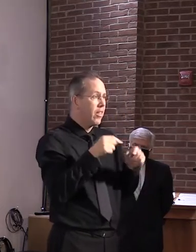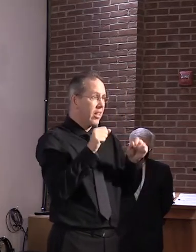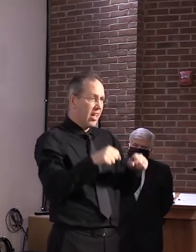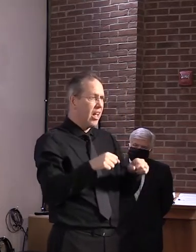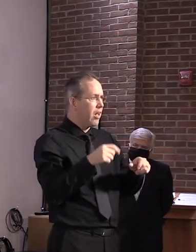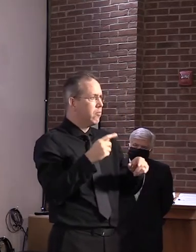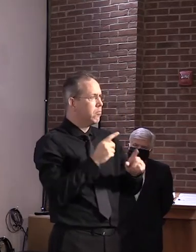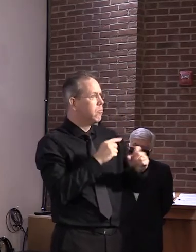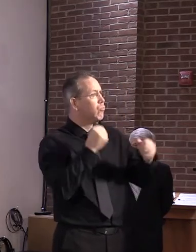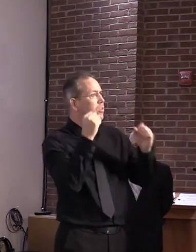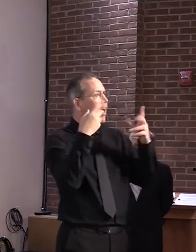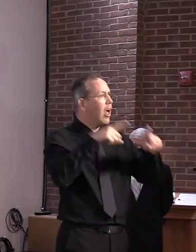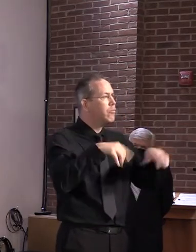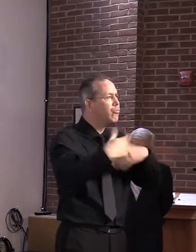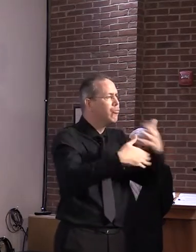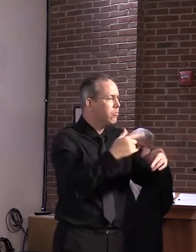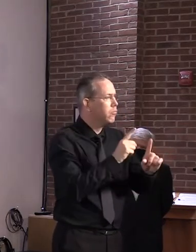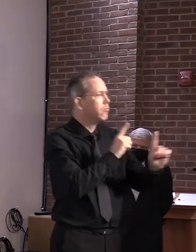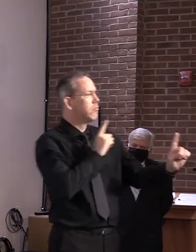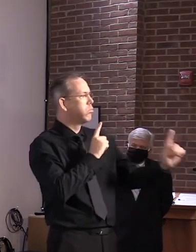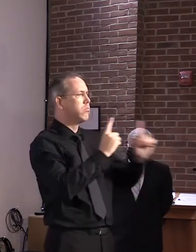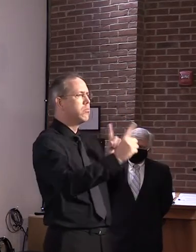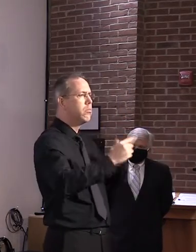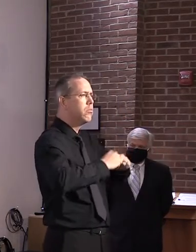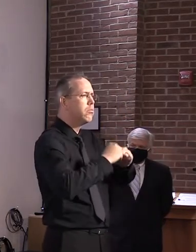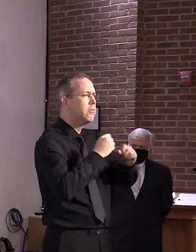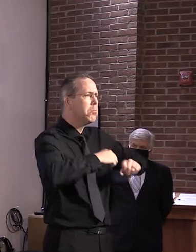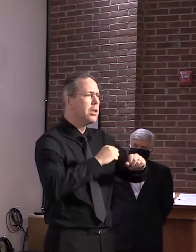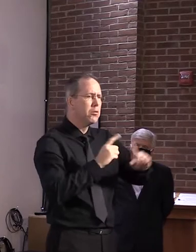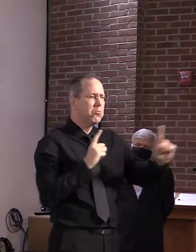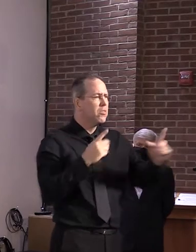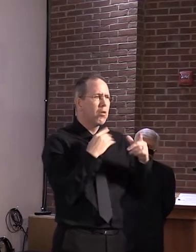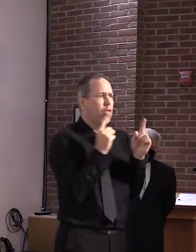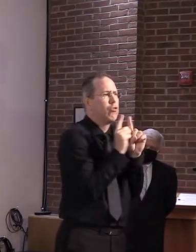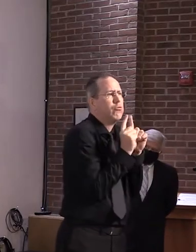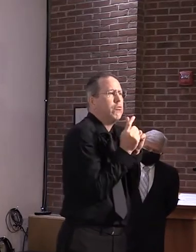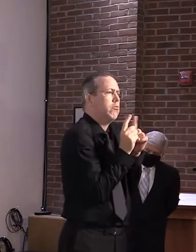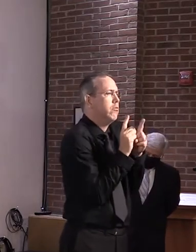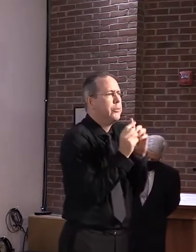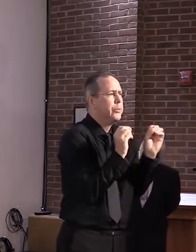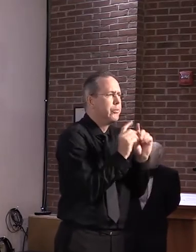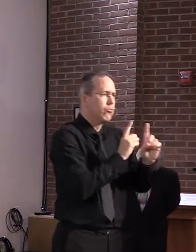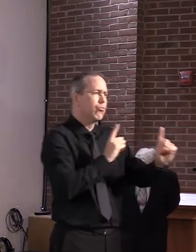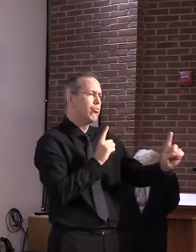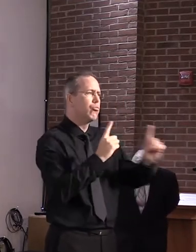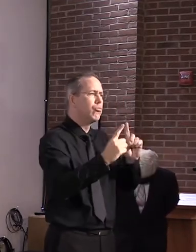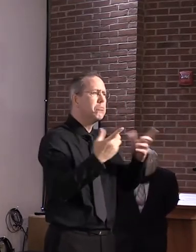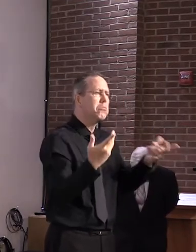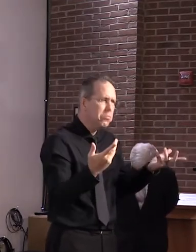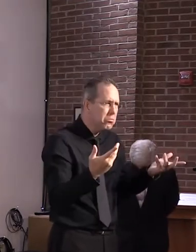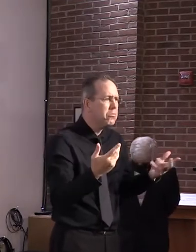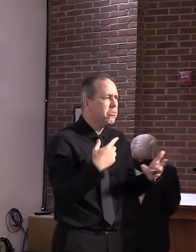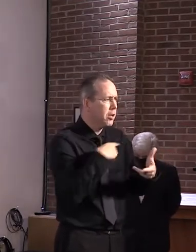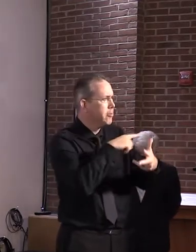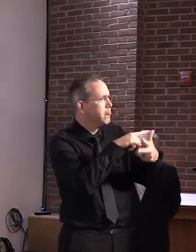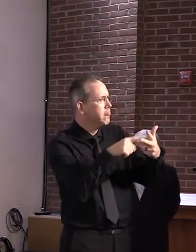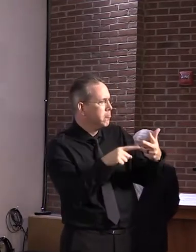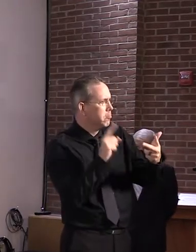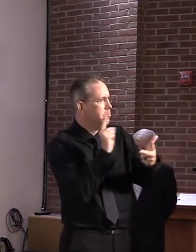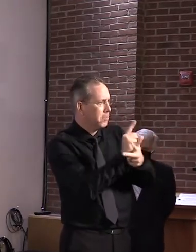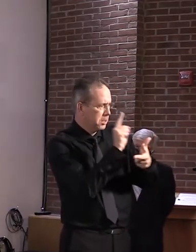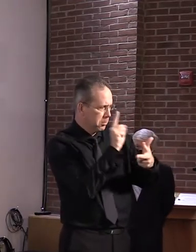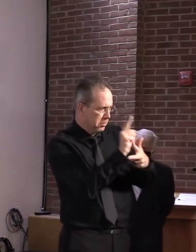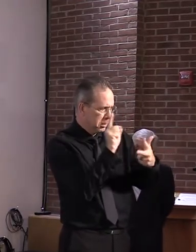distancing within the context of the protest. So all those things are in favor of not spreading